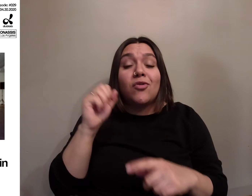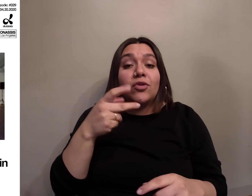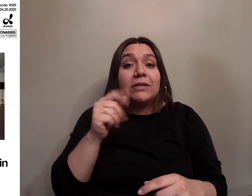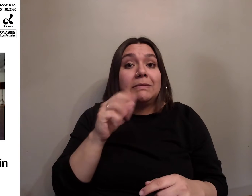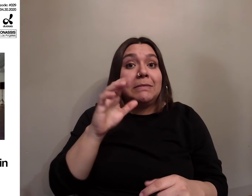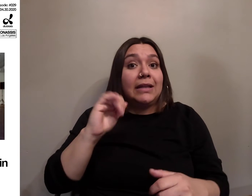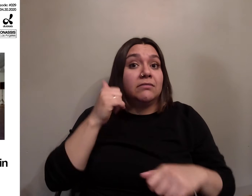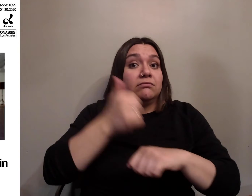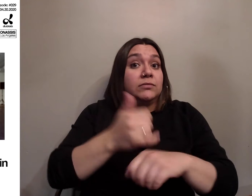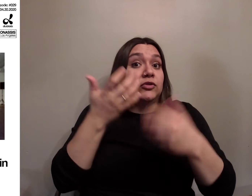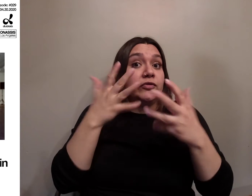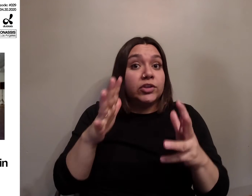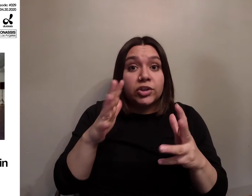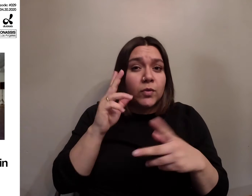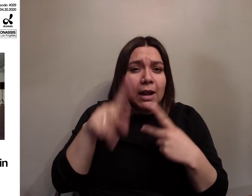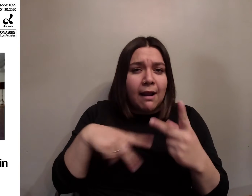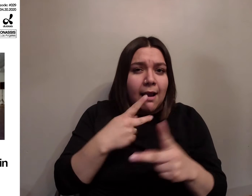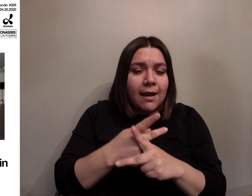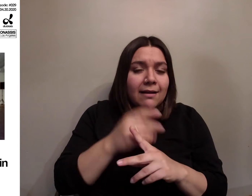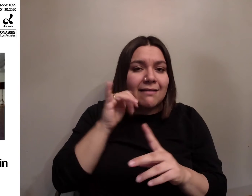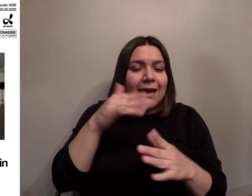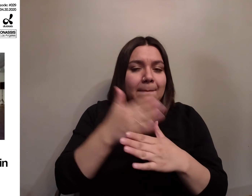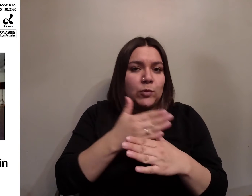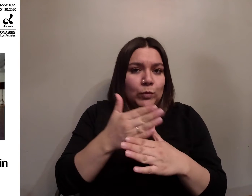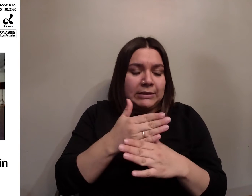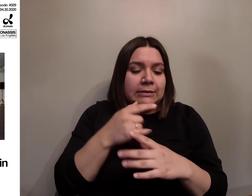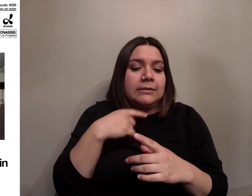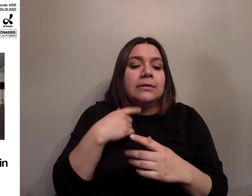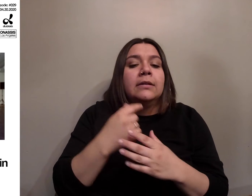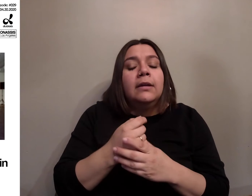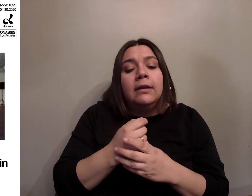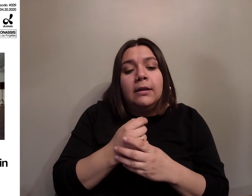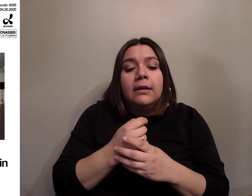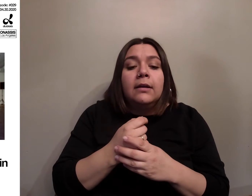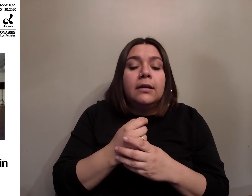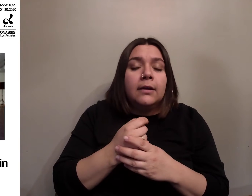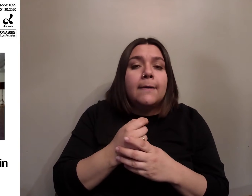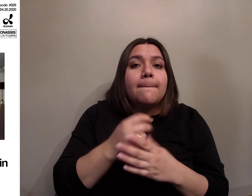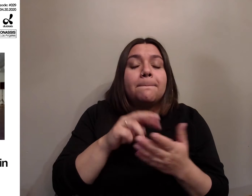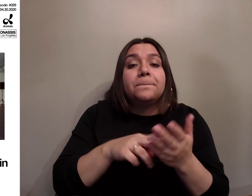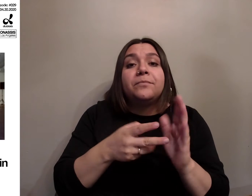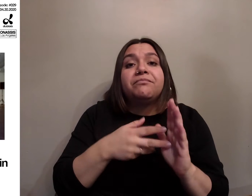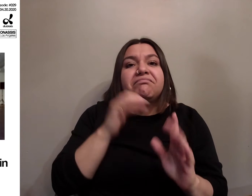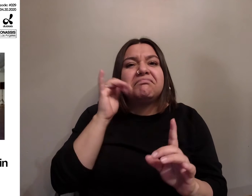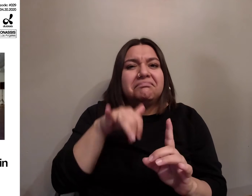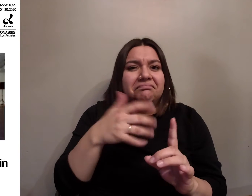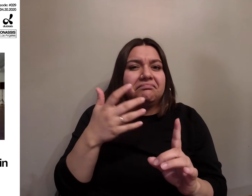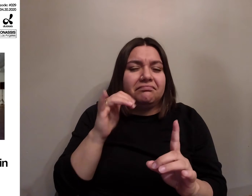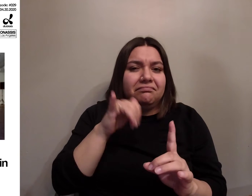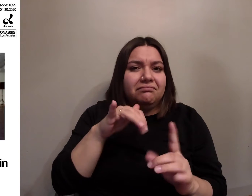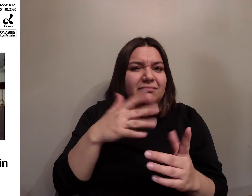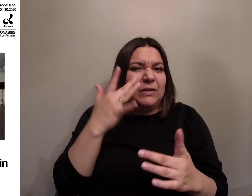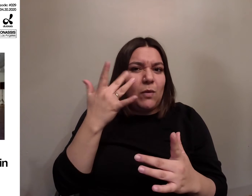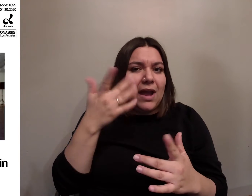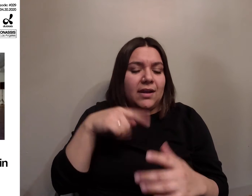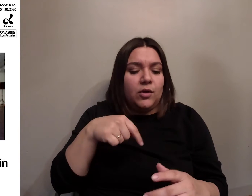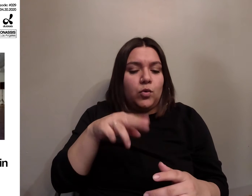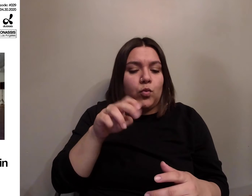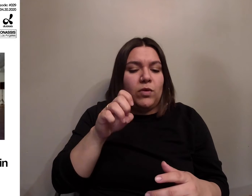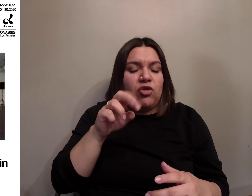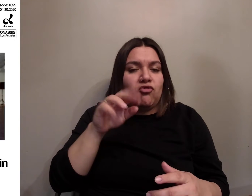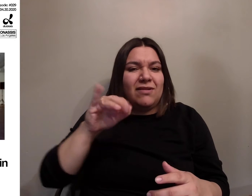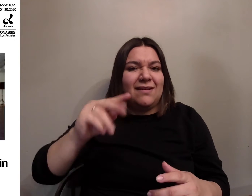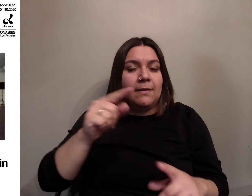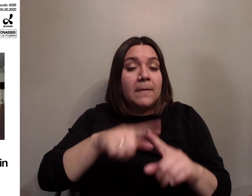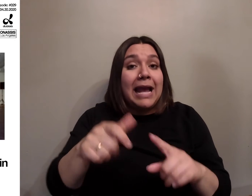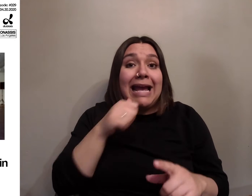I understand. Another project that really interests me is the Alexandria PDF Library. Can you give me